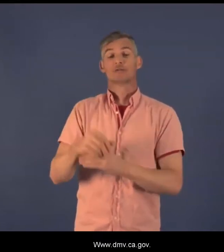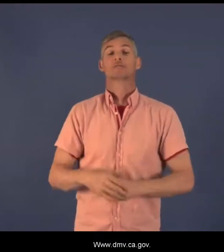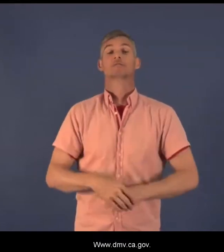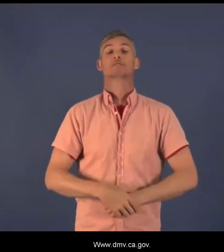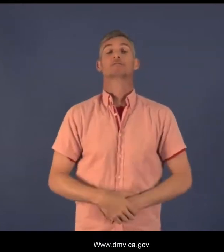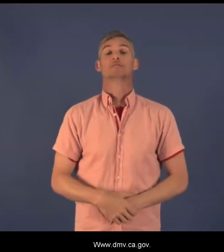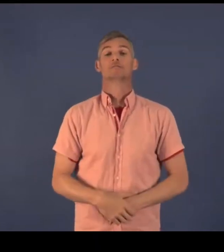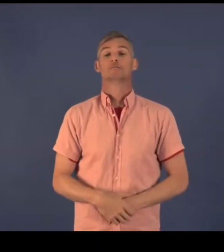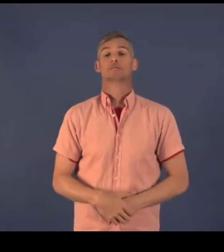www.dmv.ca.gov.